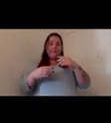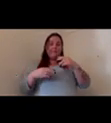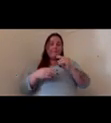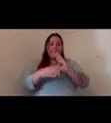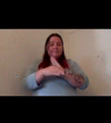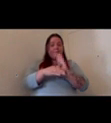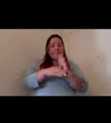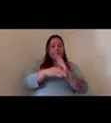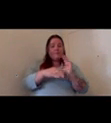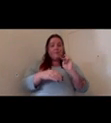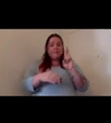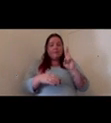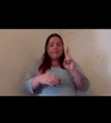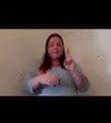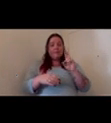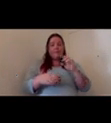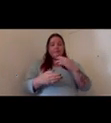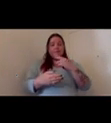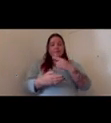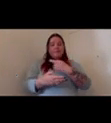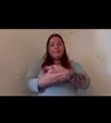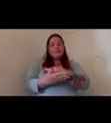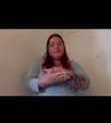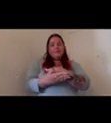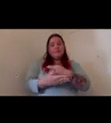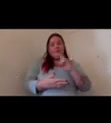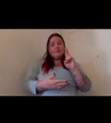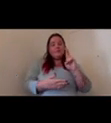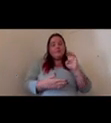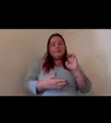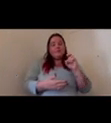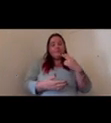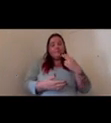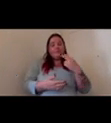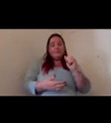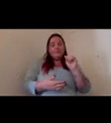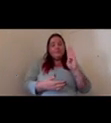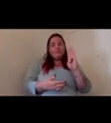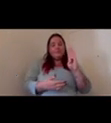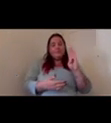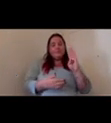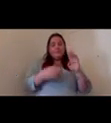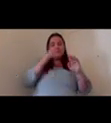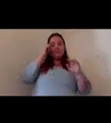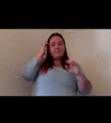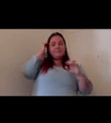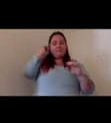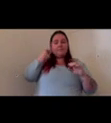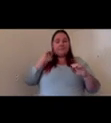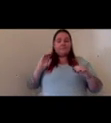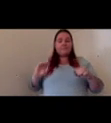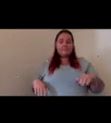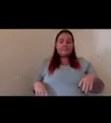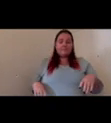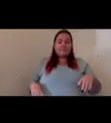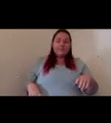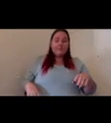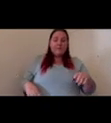and how getting well business, rehabs.